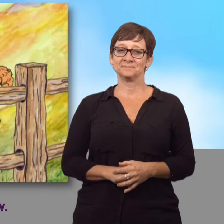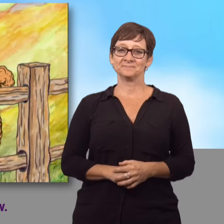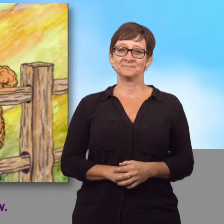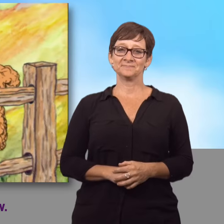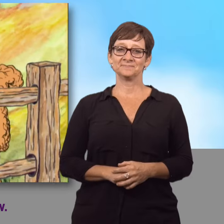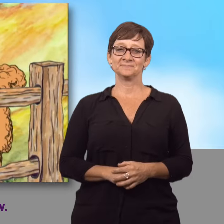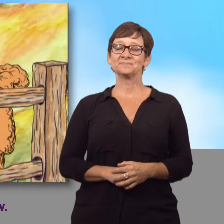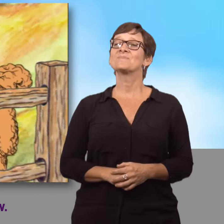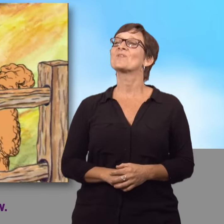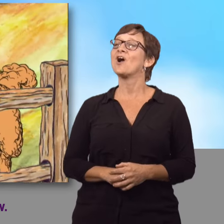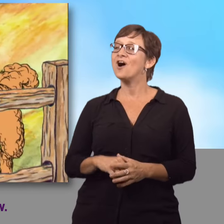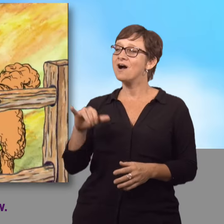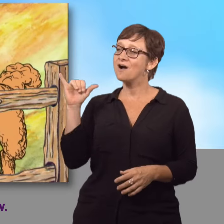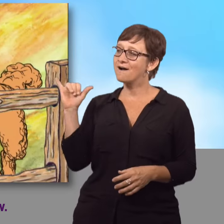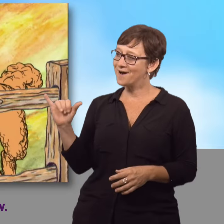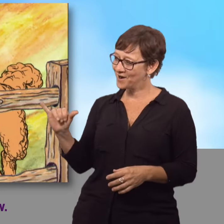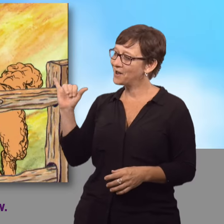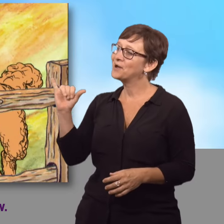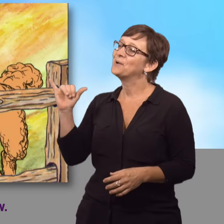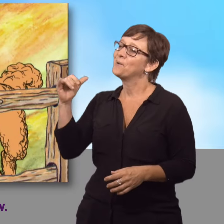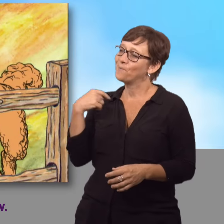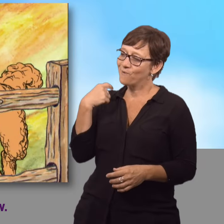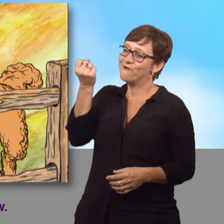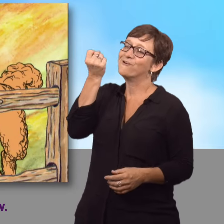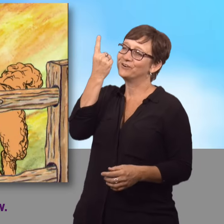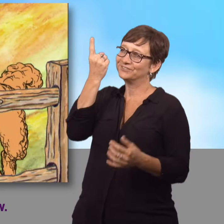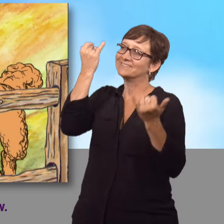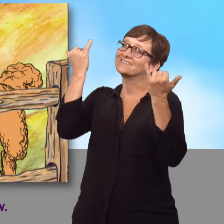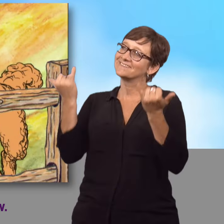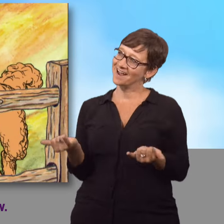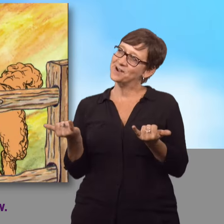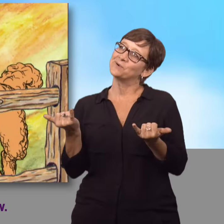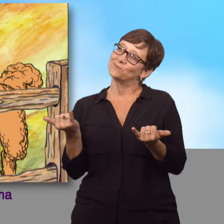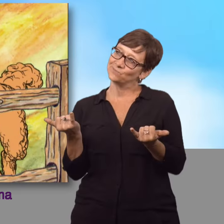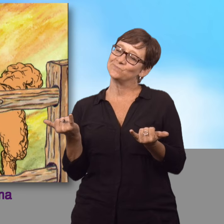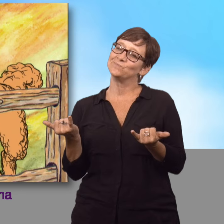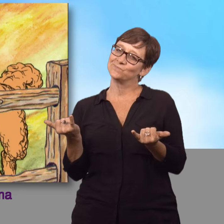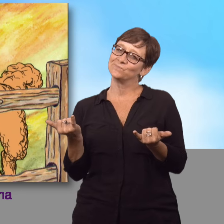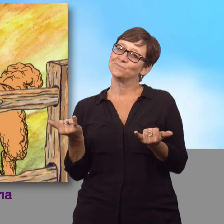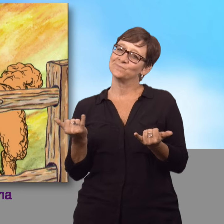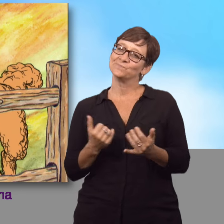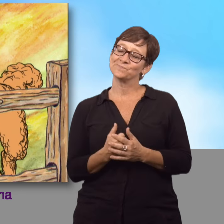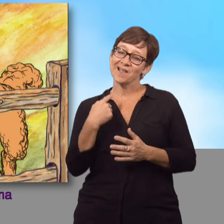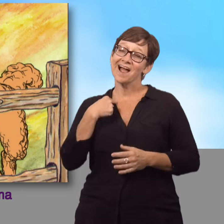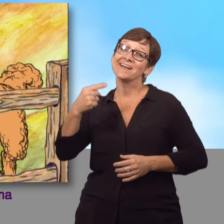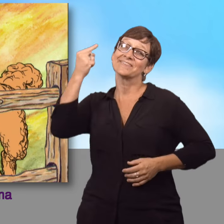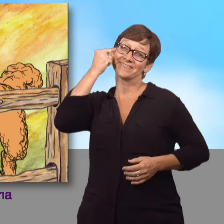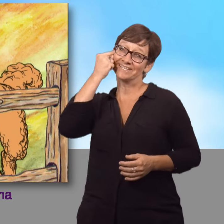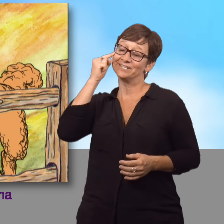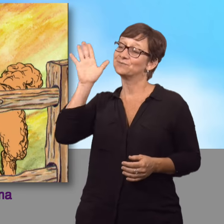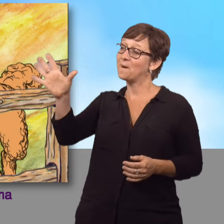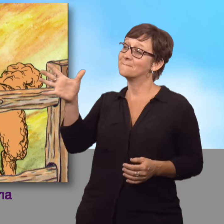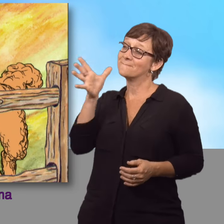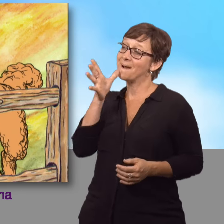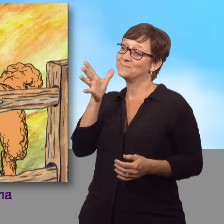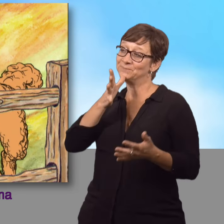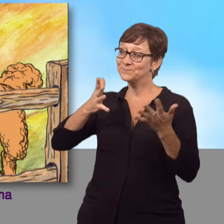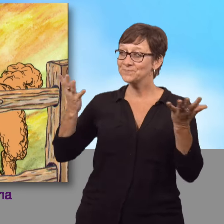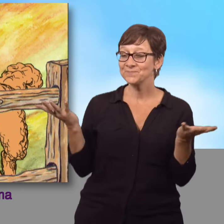Oh, I said, I understand now. I think that your mama must